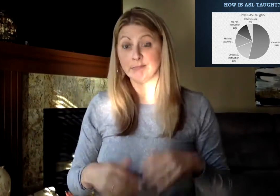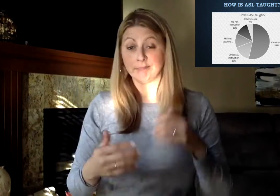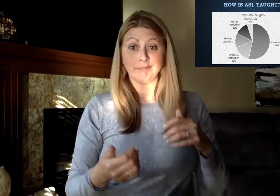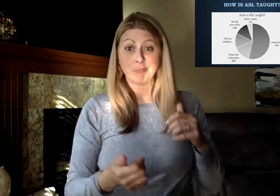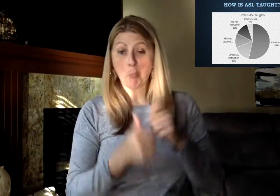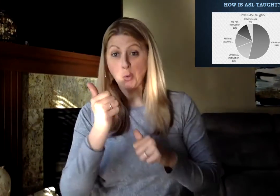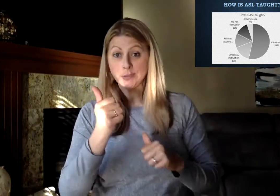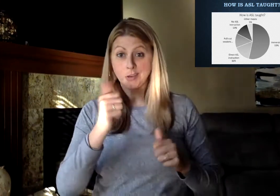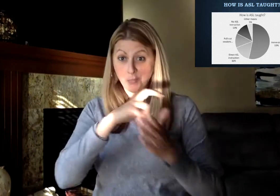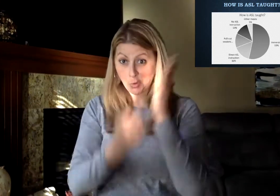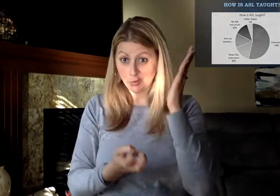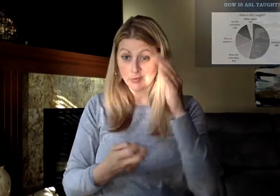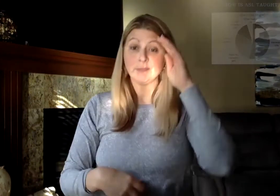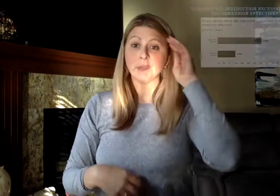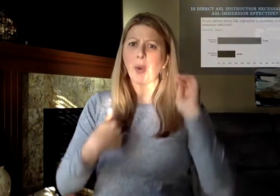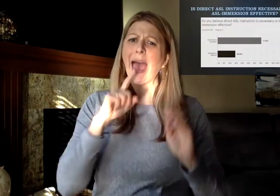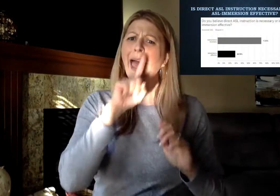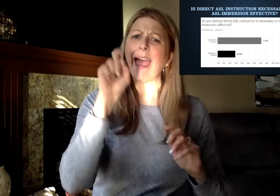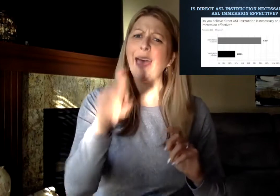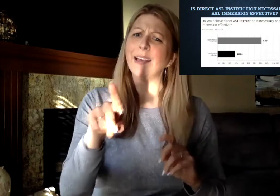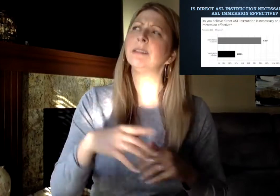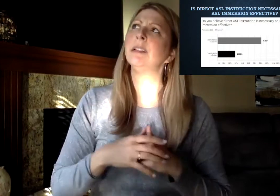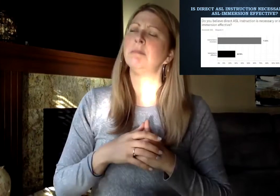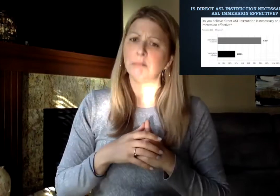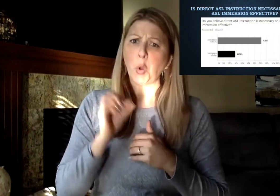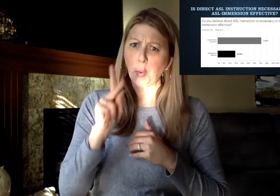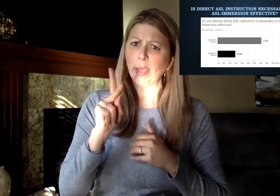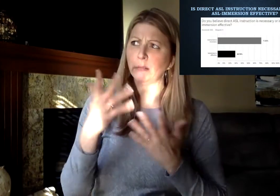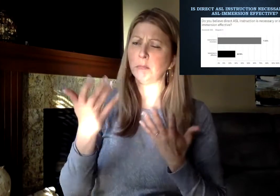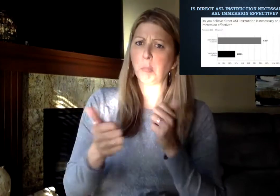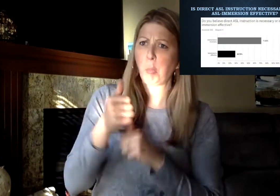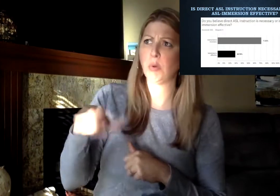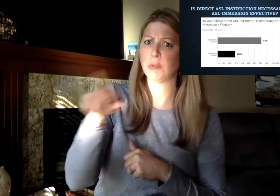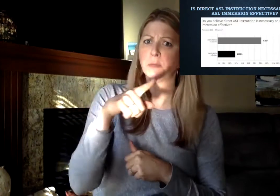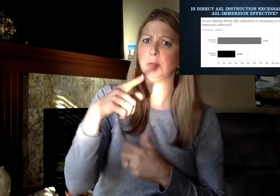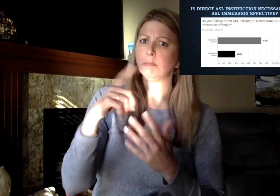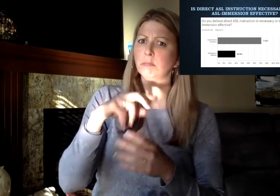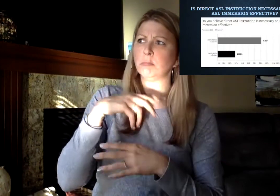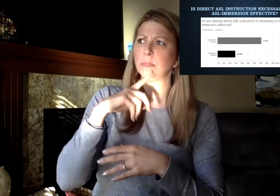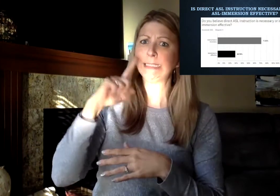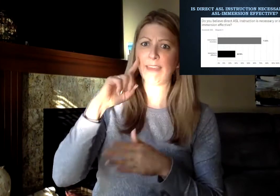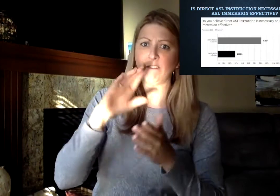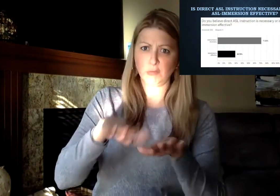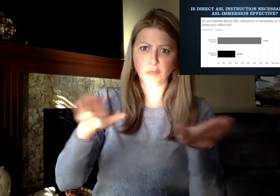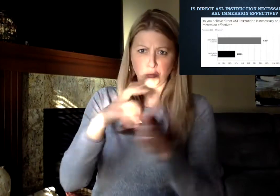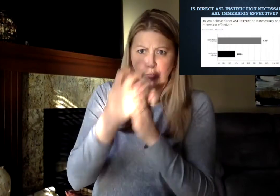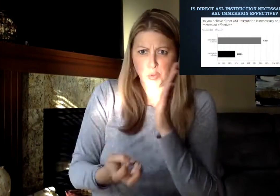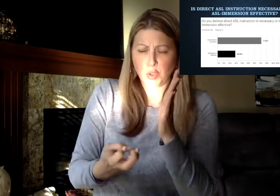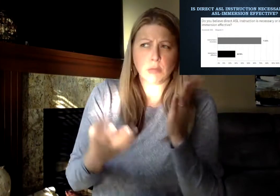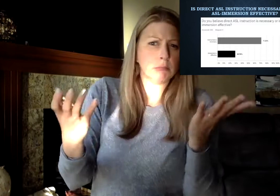It was very interesting that most of them were immersed. So then I asked, okay, most of you said that deaf children